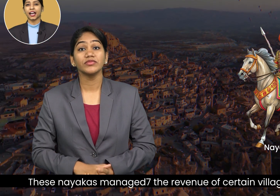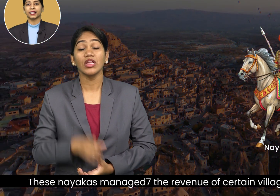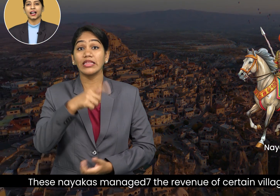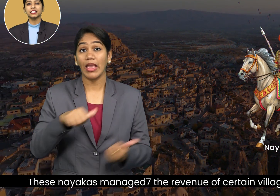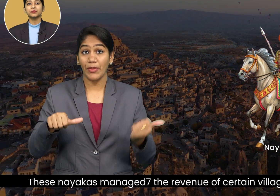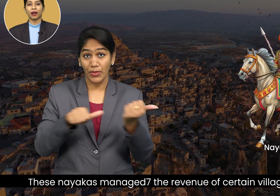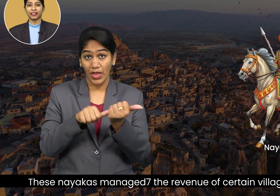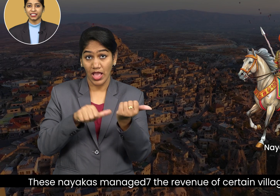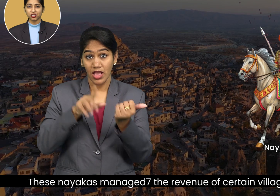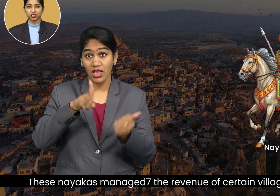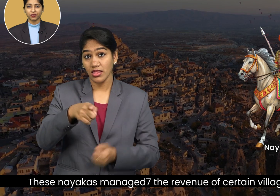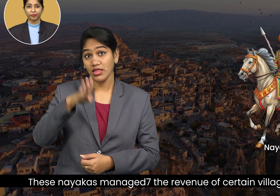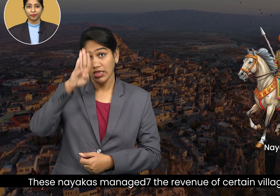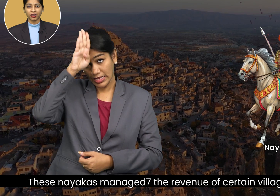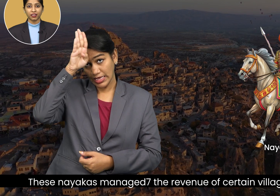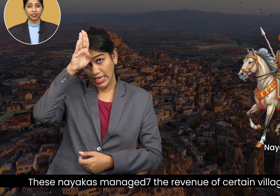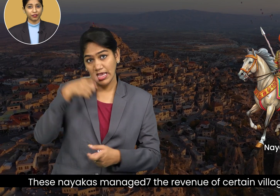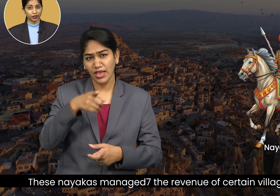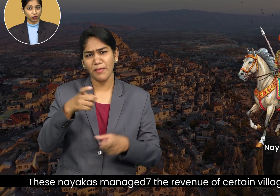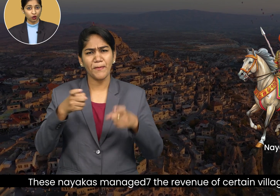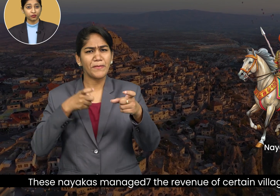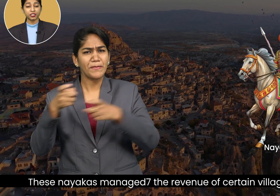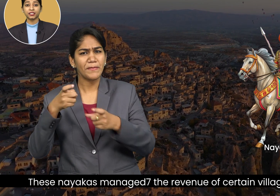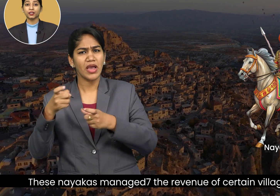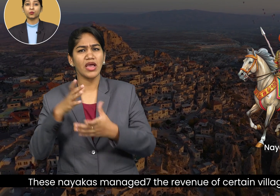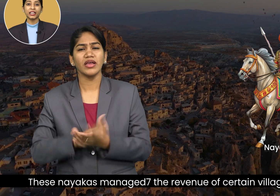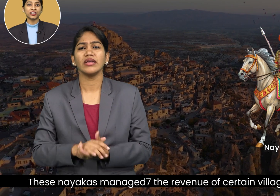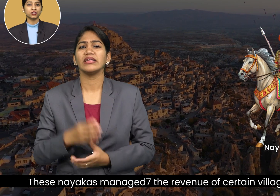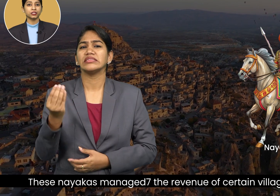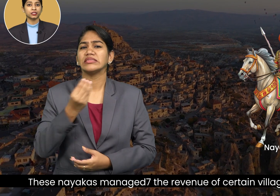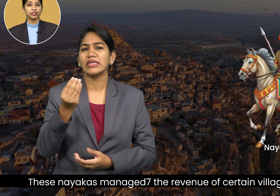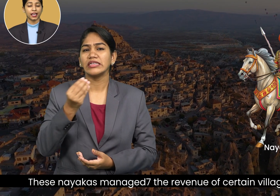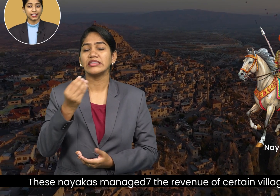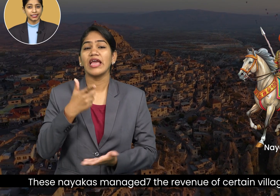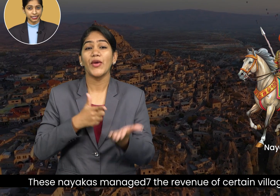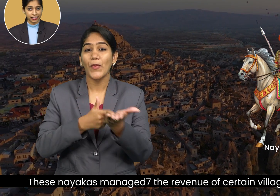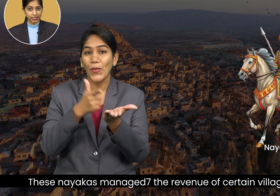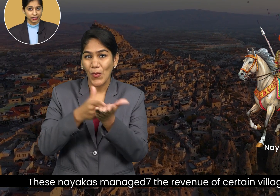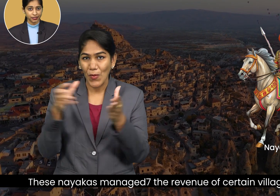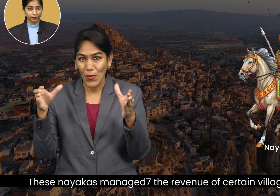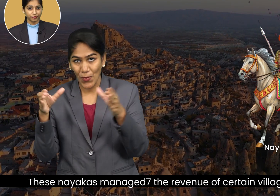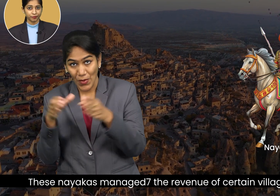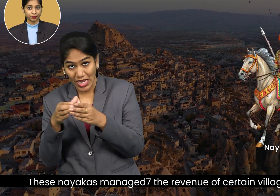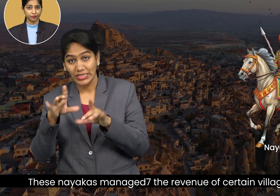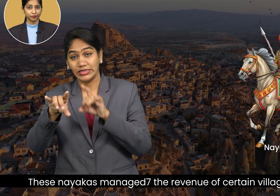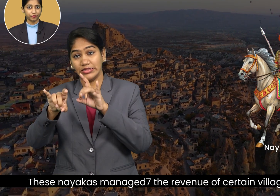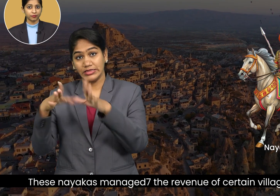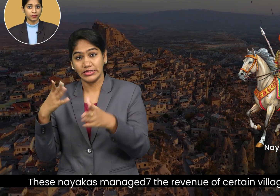These Nayakas managed the revenue of certain villages and cities,